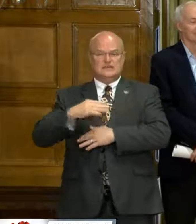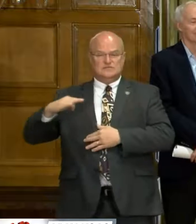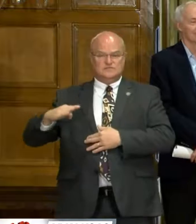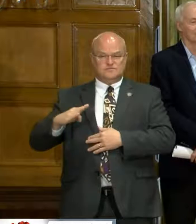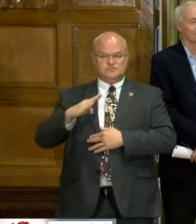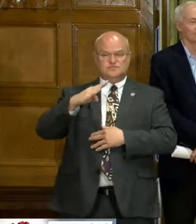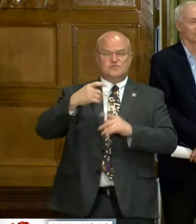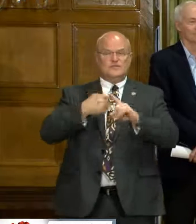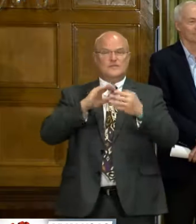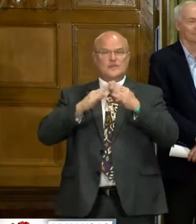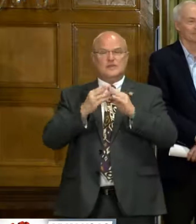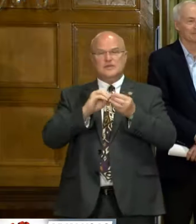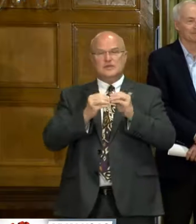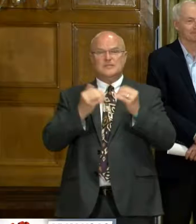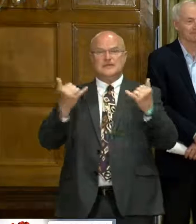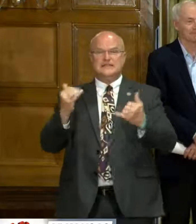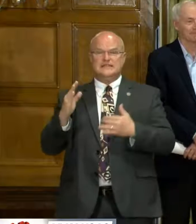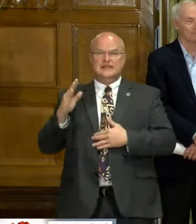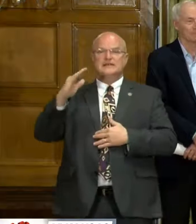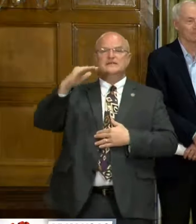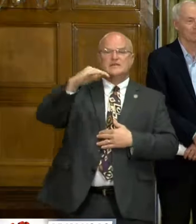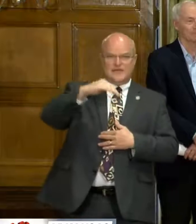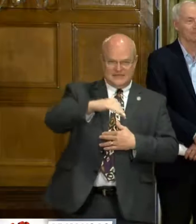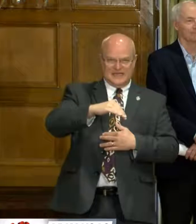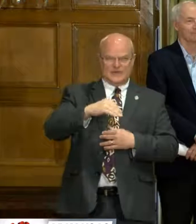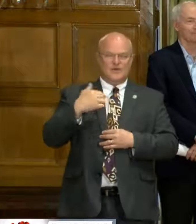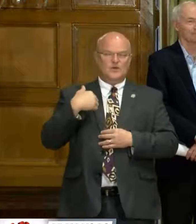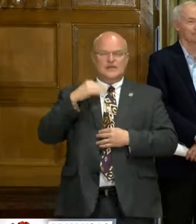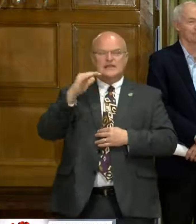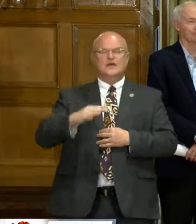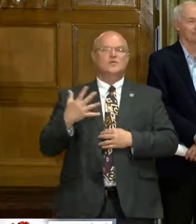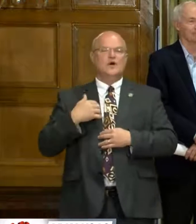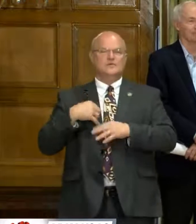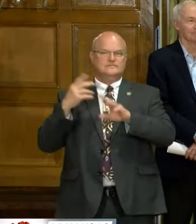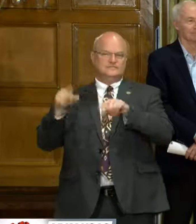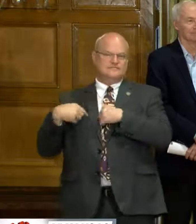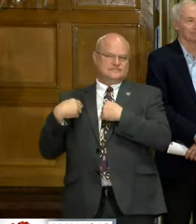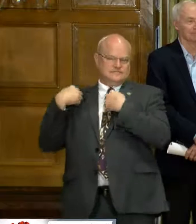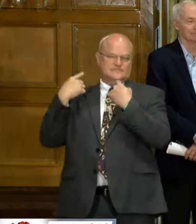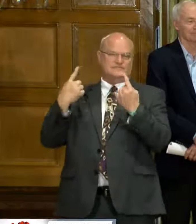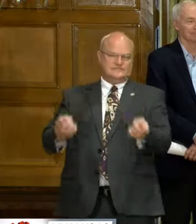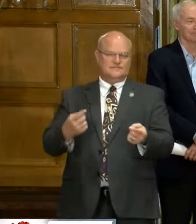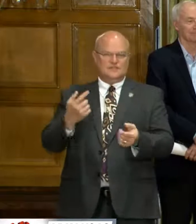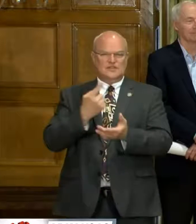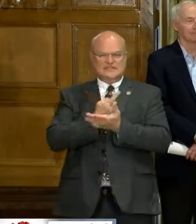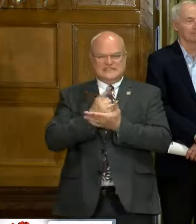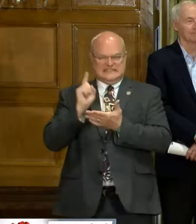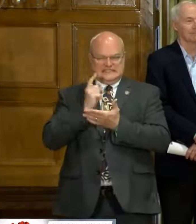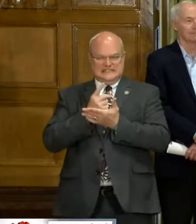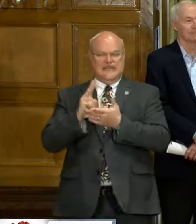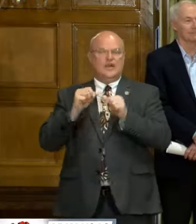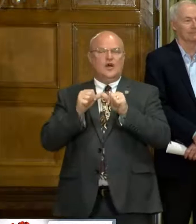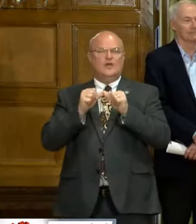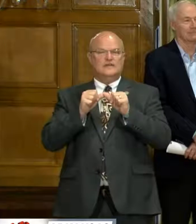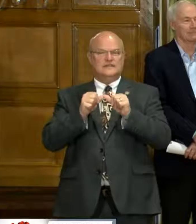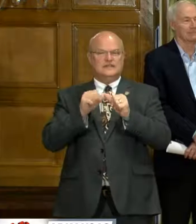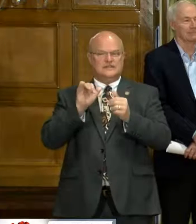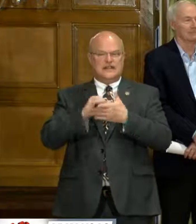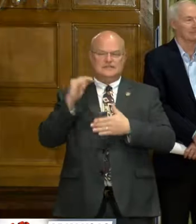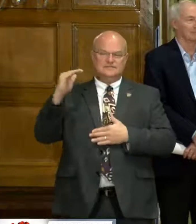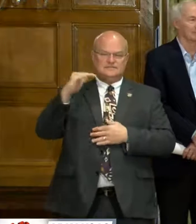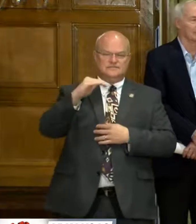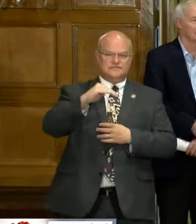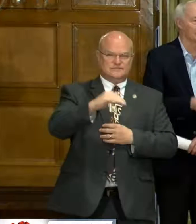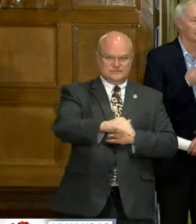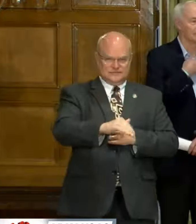seeing from our community numbers is now reversed. We're now down to what we had been earlier in the week, and hopefully we'll continue to see a